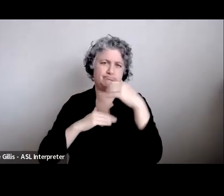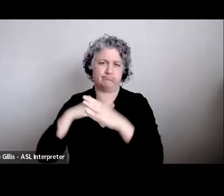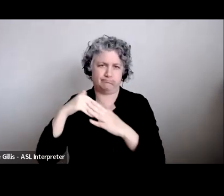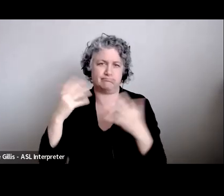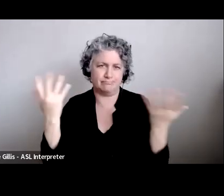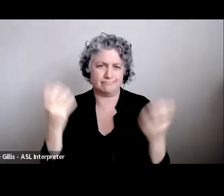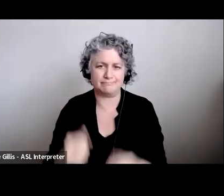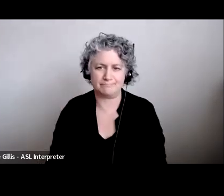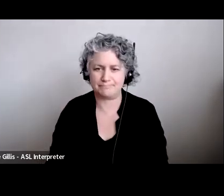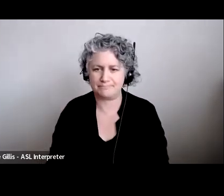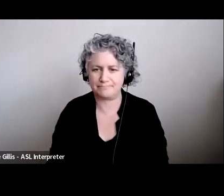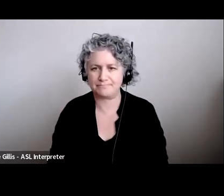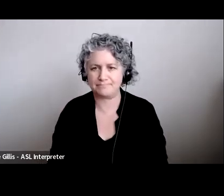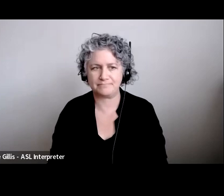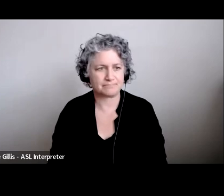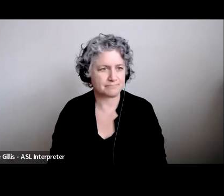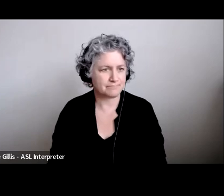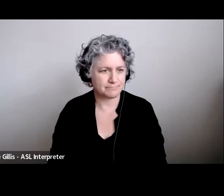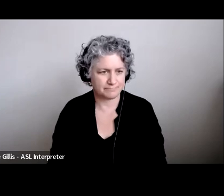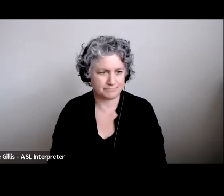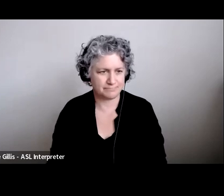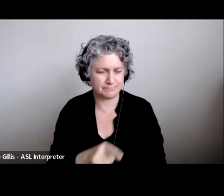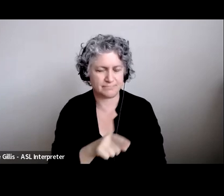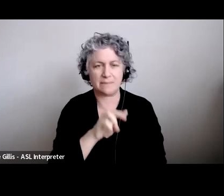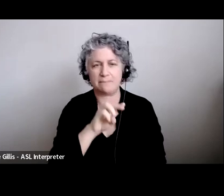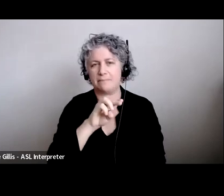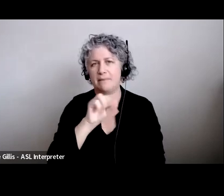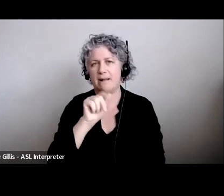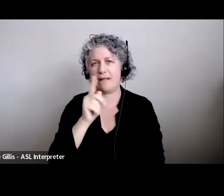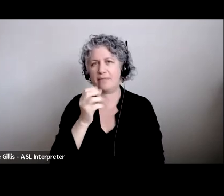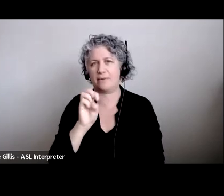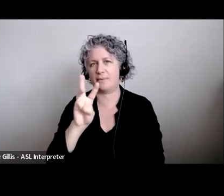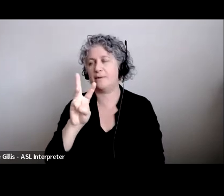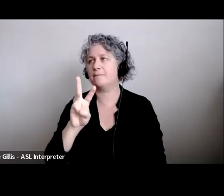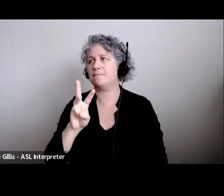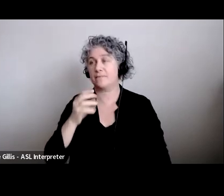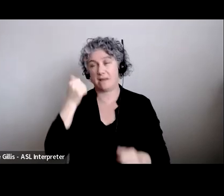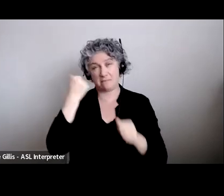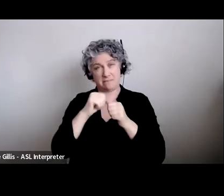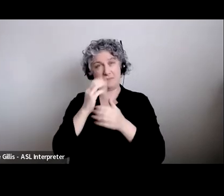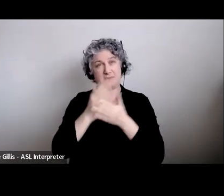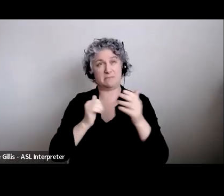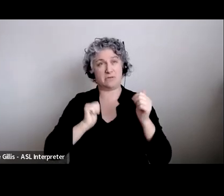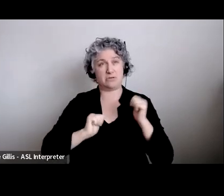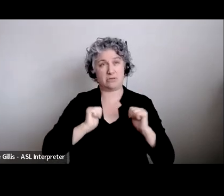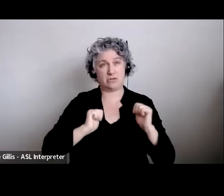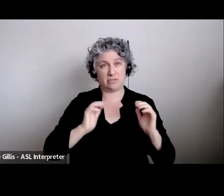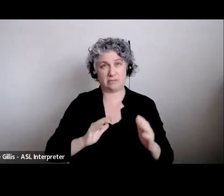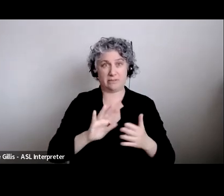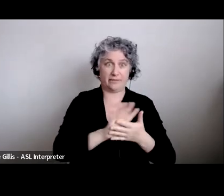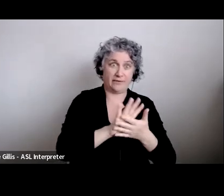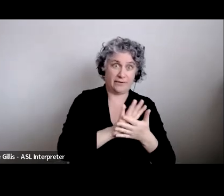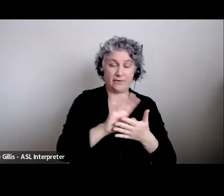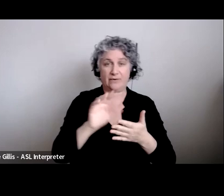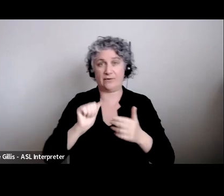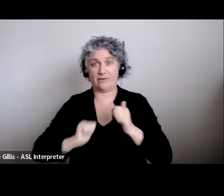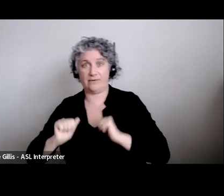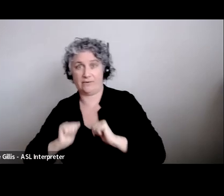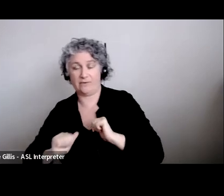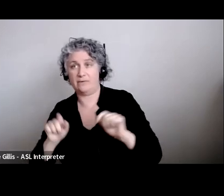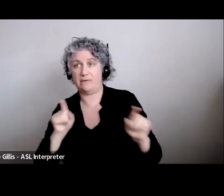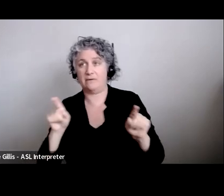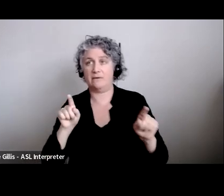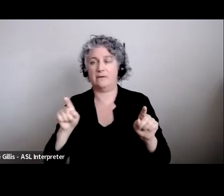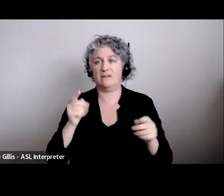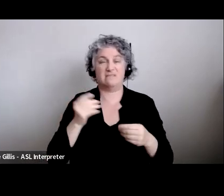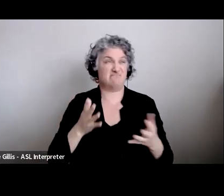Yeah, I remember some artists just saying, theater artists and film artists entering into a period of work, just saying, well, I have